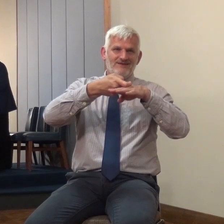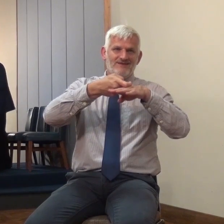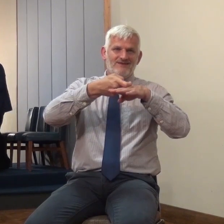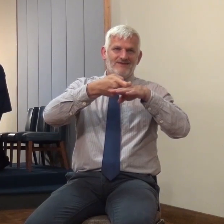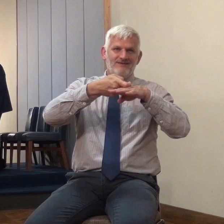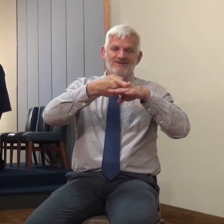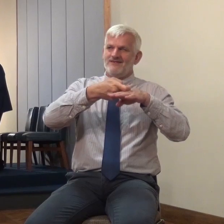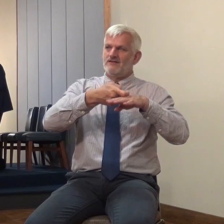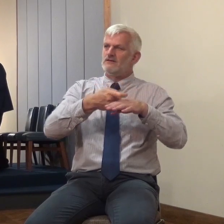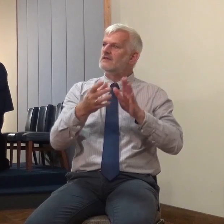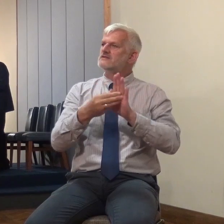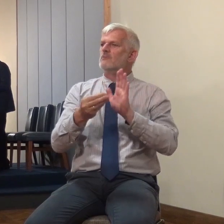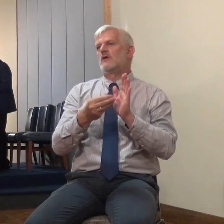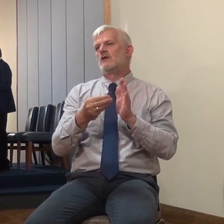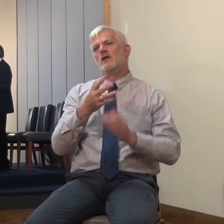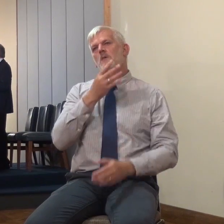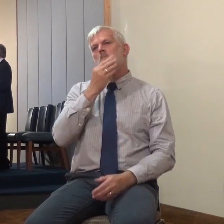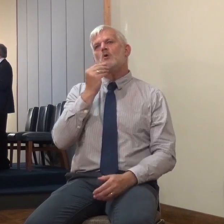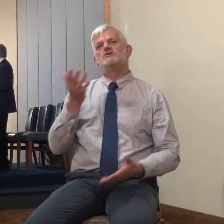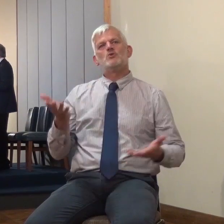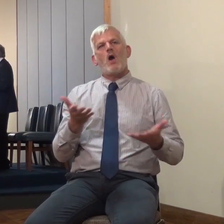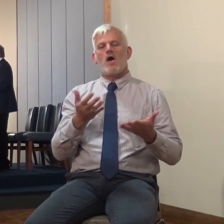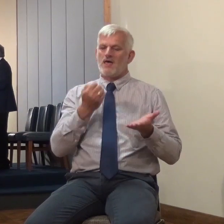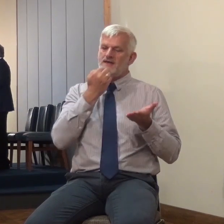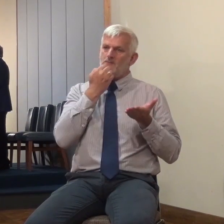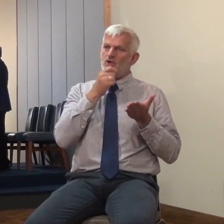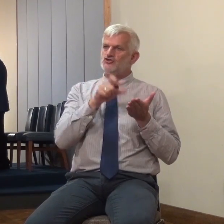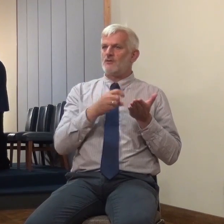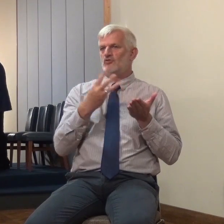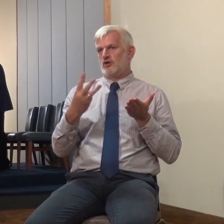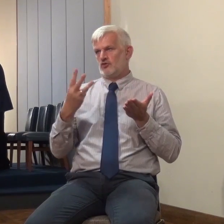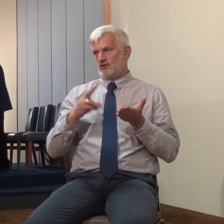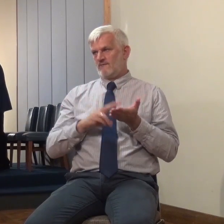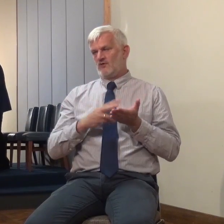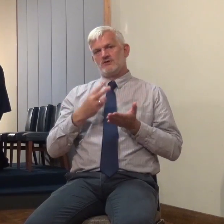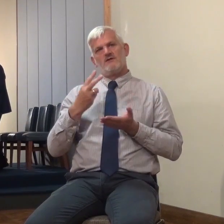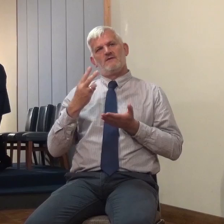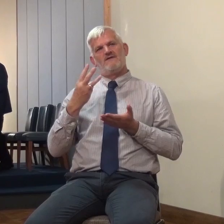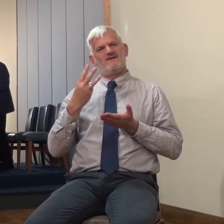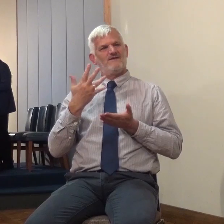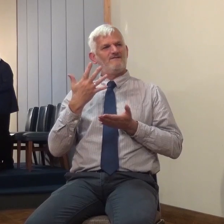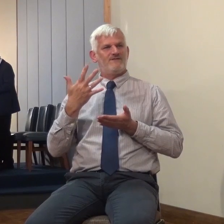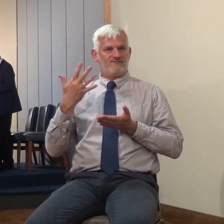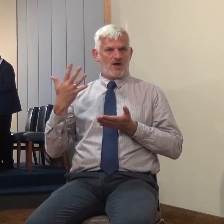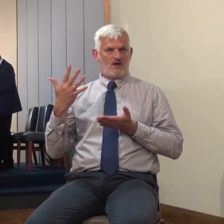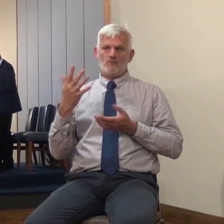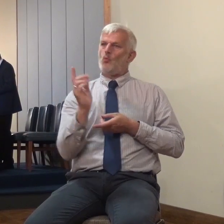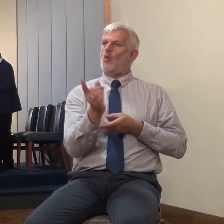example, Moses in Numbers chapter 33 and verse 55 warns the people in this